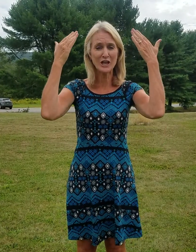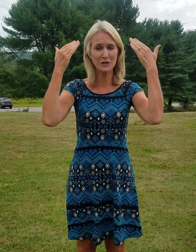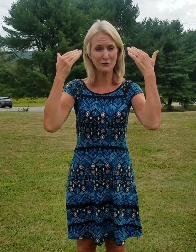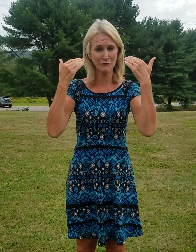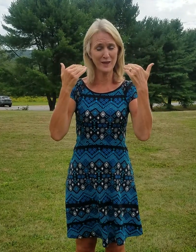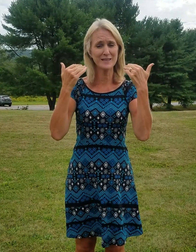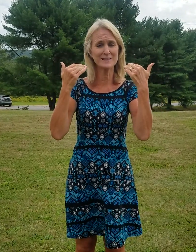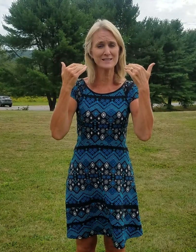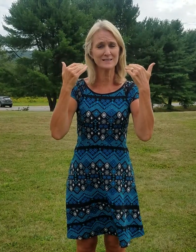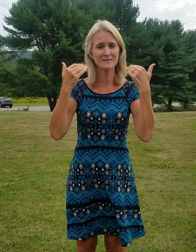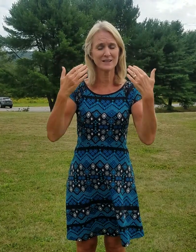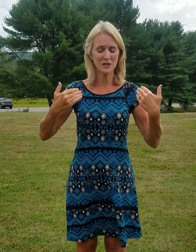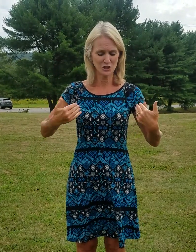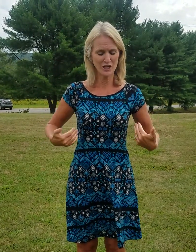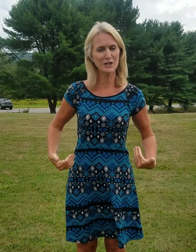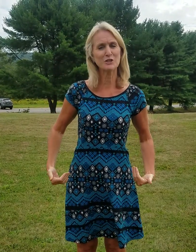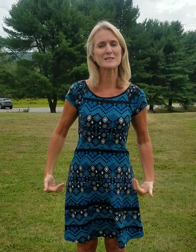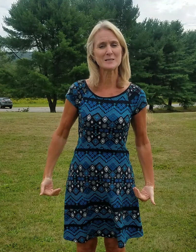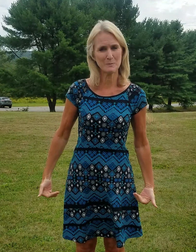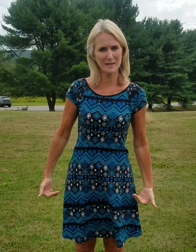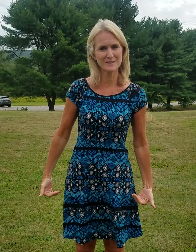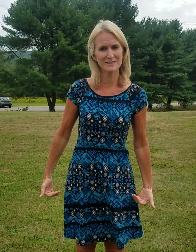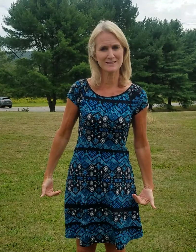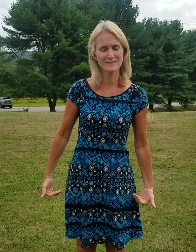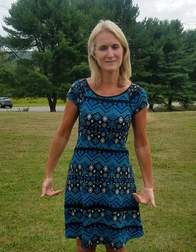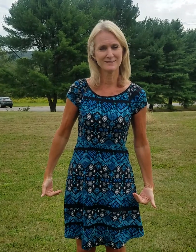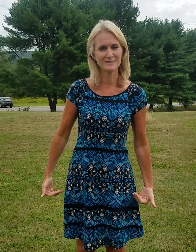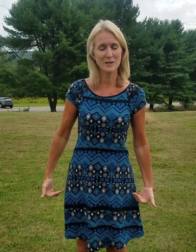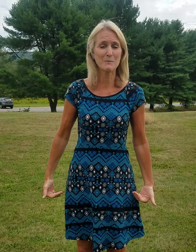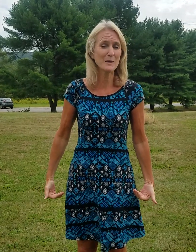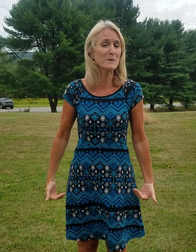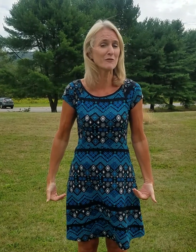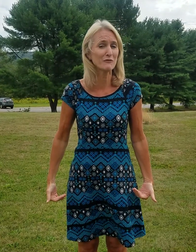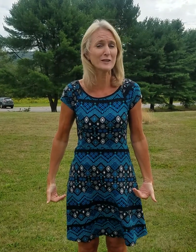your face, check your space. It might be a friendly